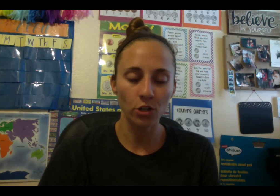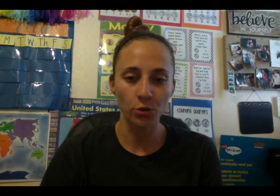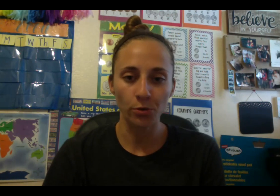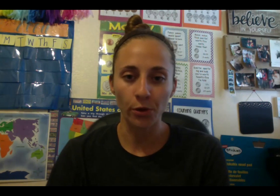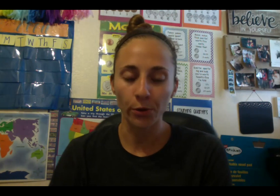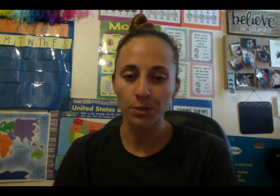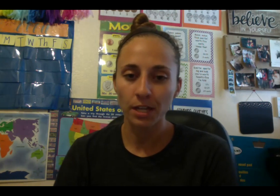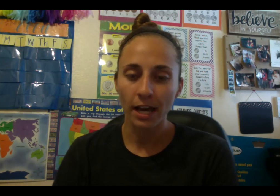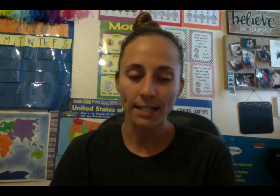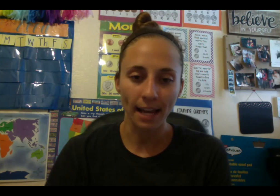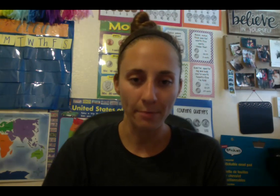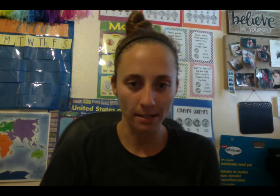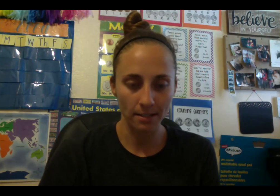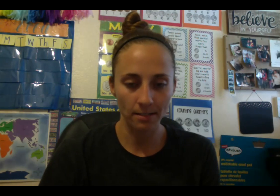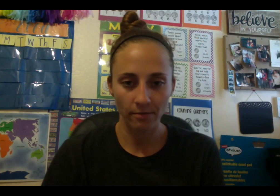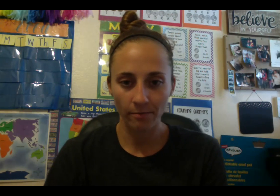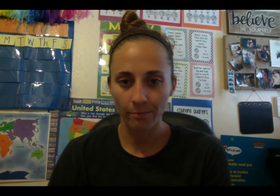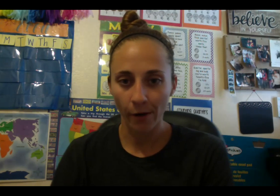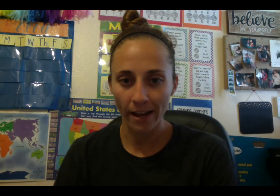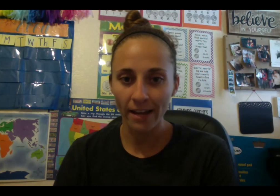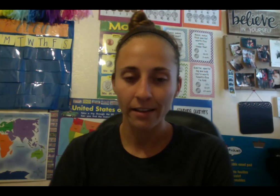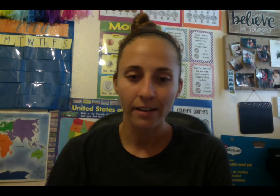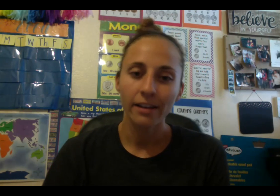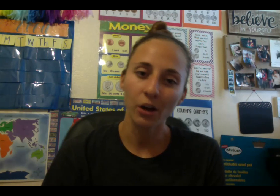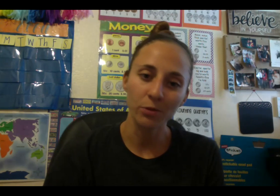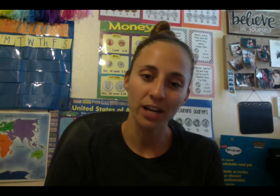and do those assignments,